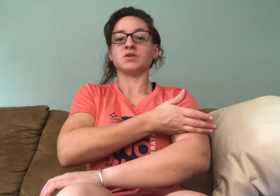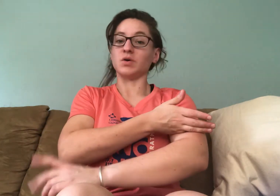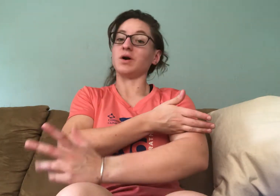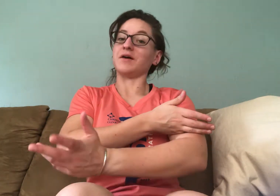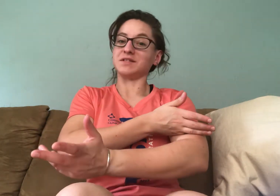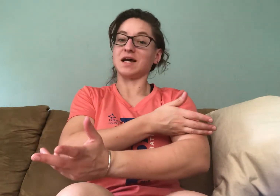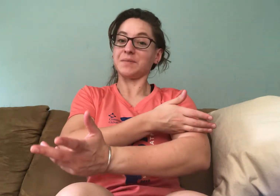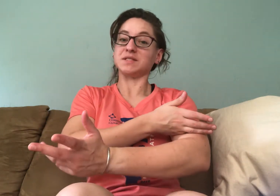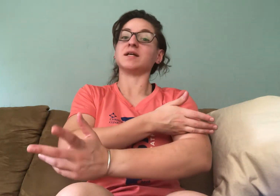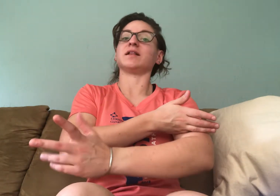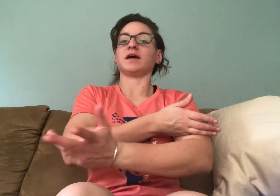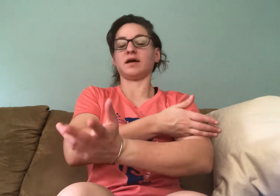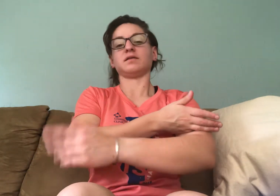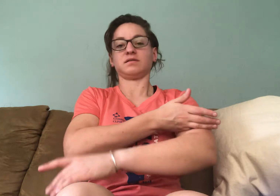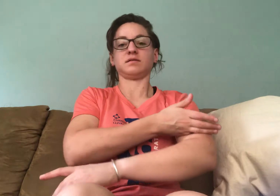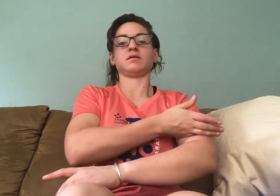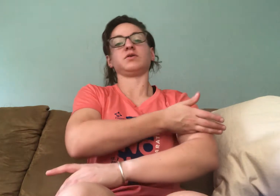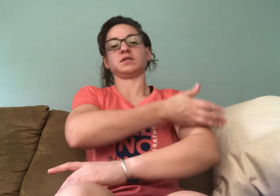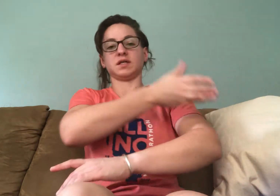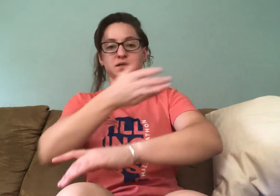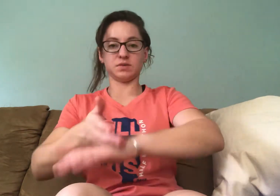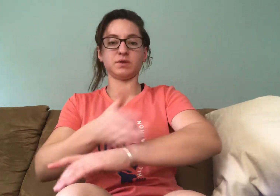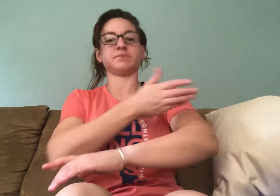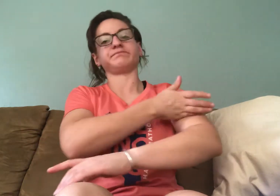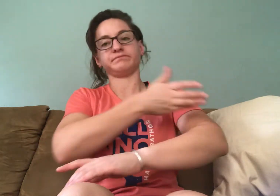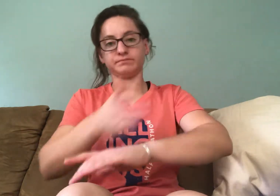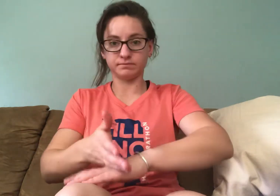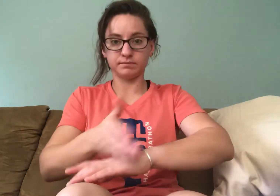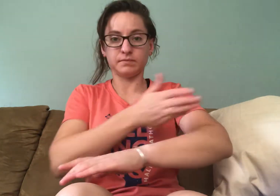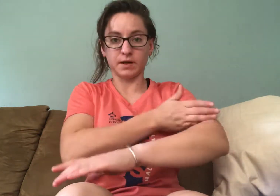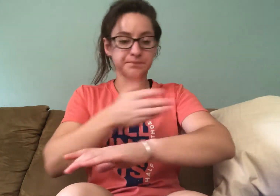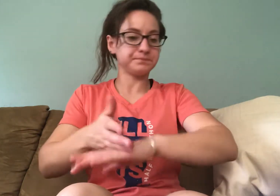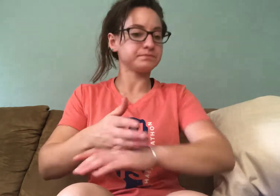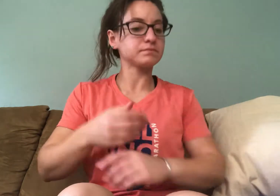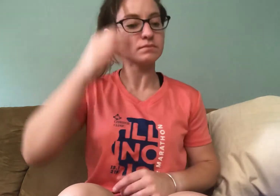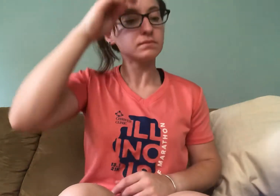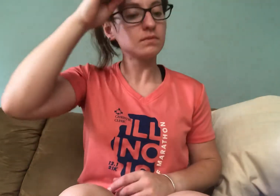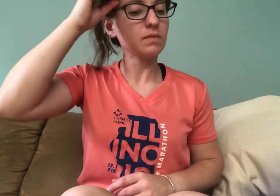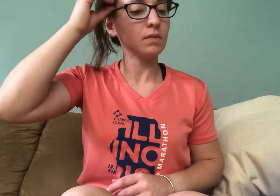so obviously the opposite of that, you could sign it this way. Okay.